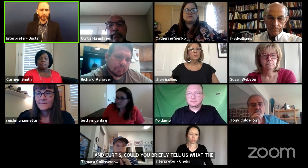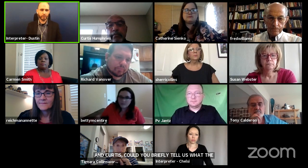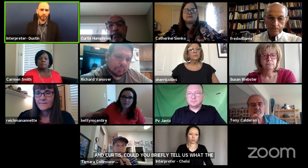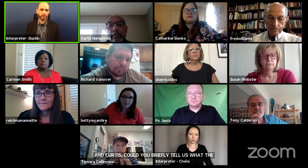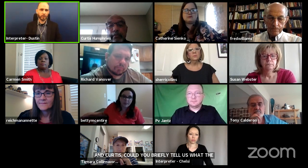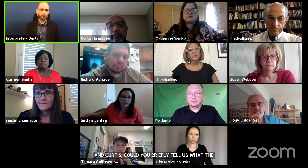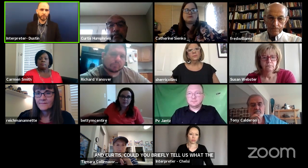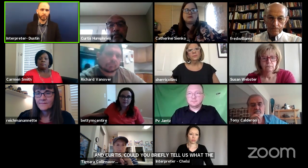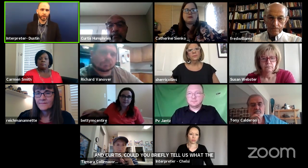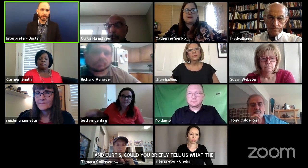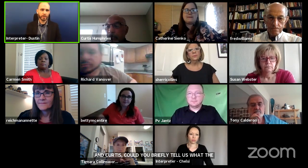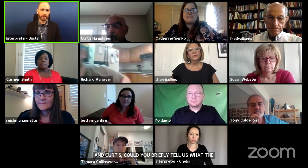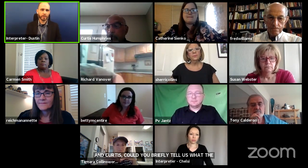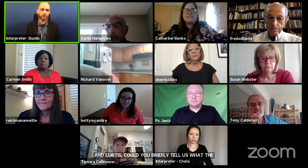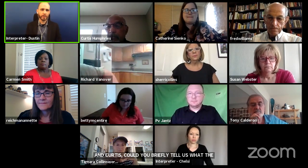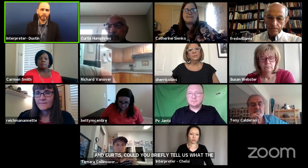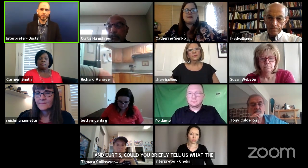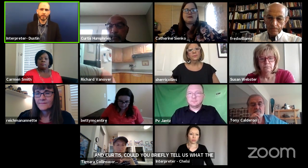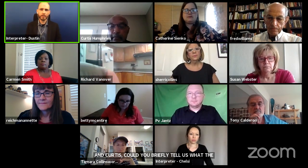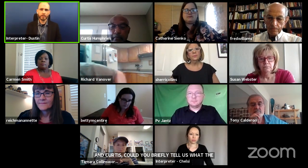deadline is for this all to be completed?